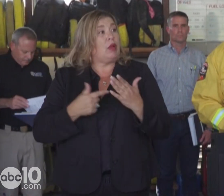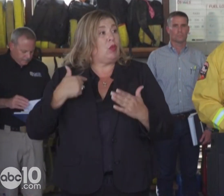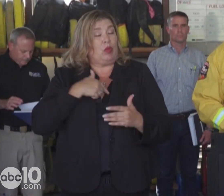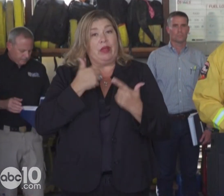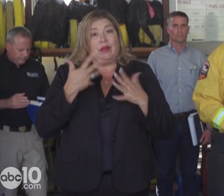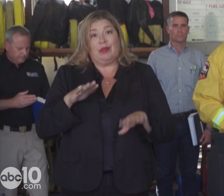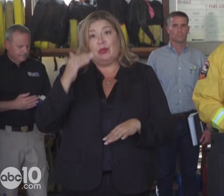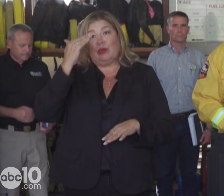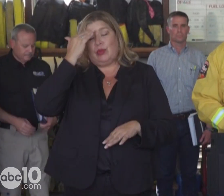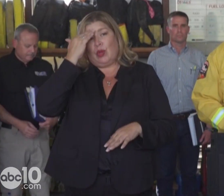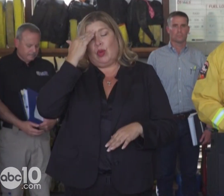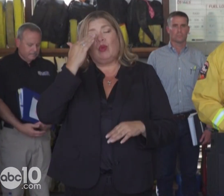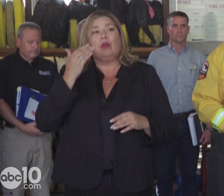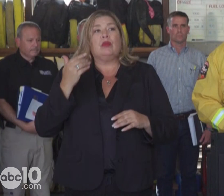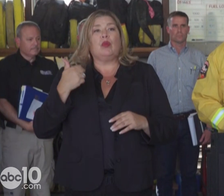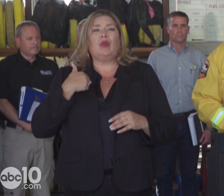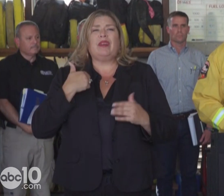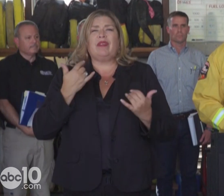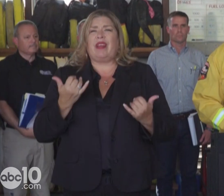know is that we're about